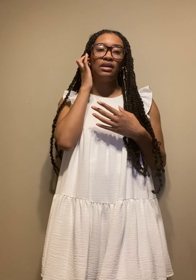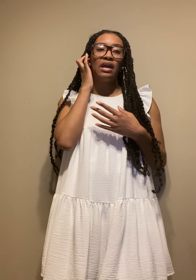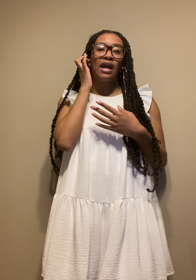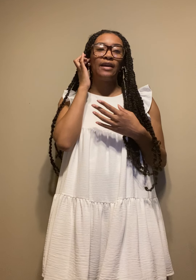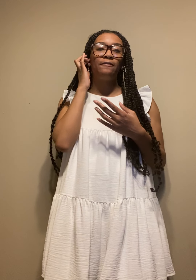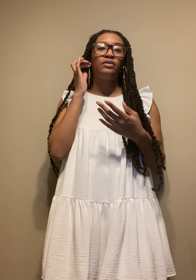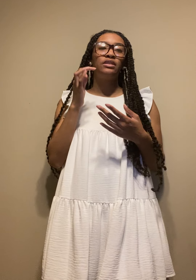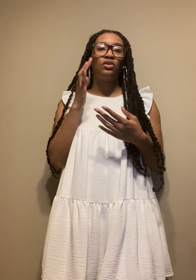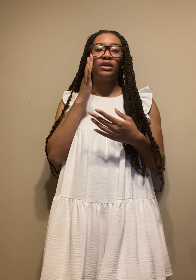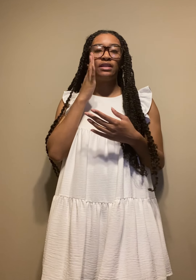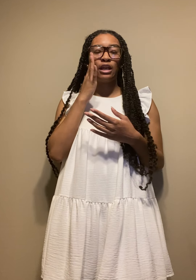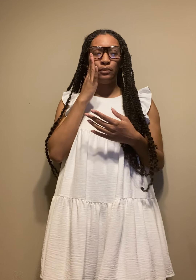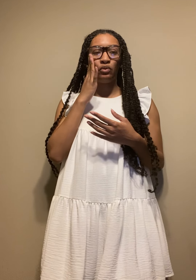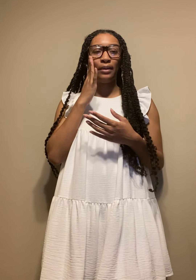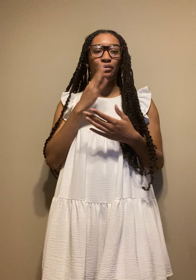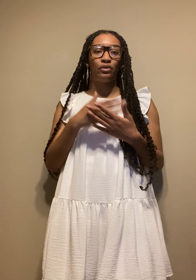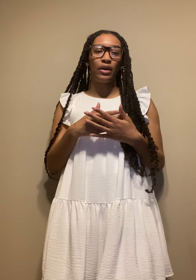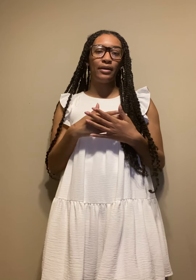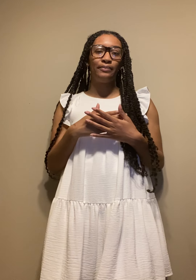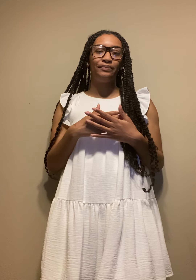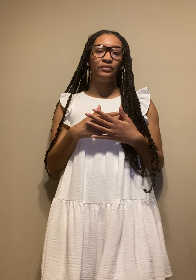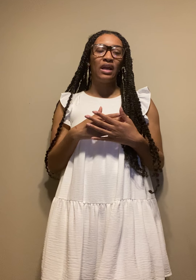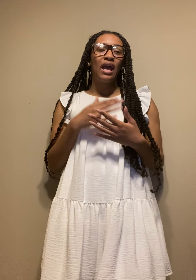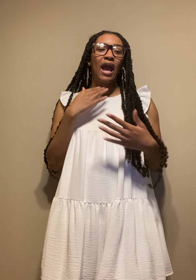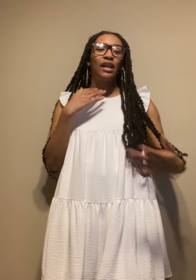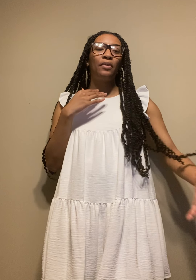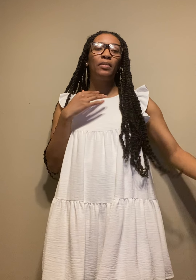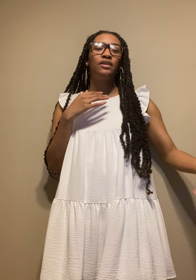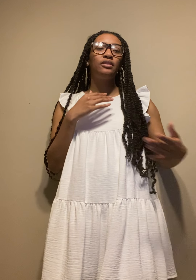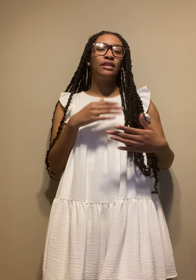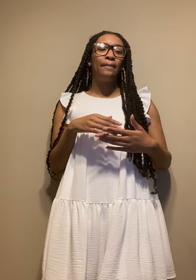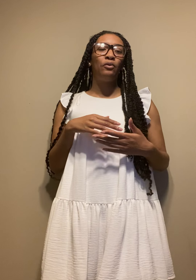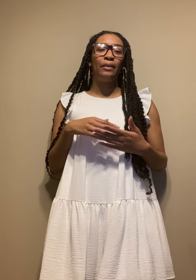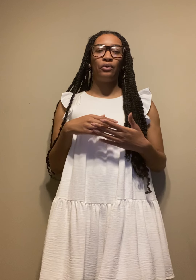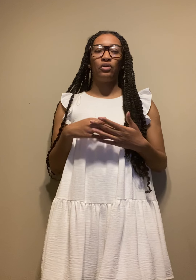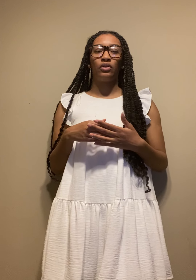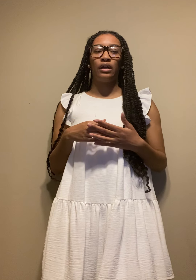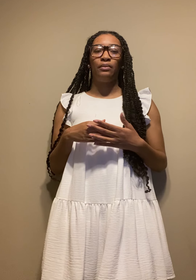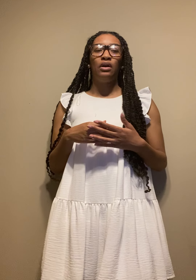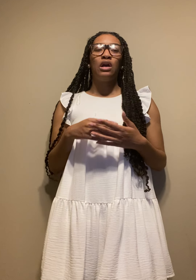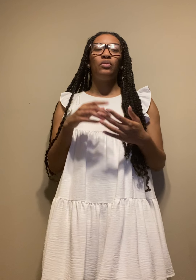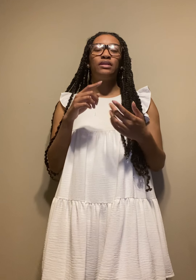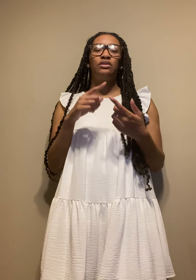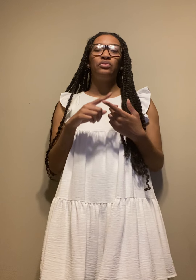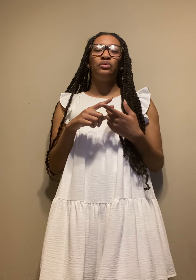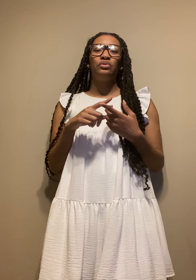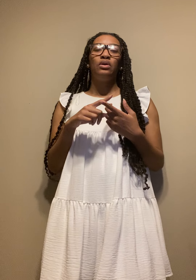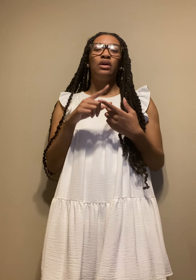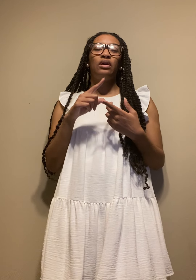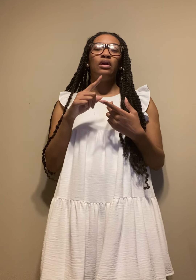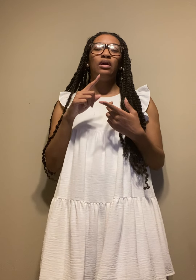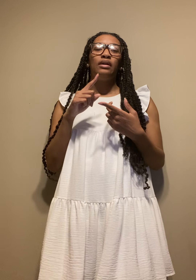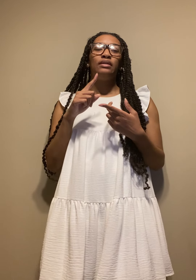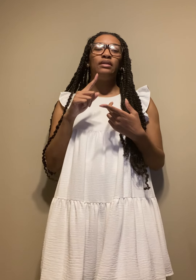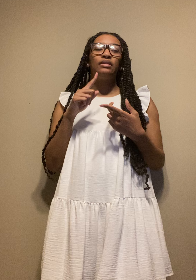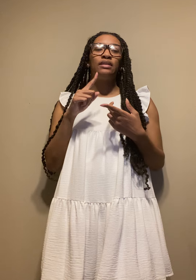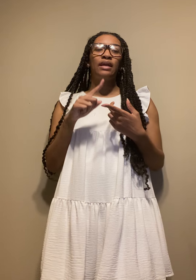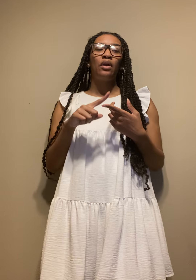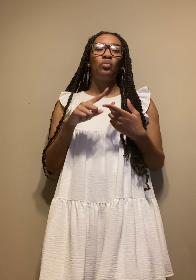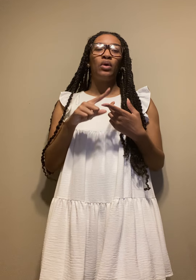and they focused on a 10-point program. And the purpose of the 10-point program was to state what